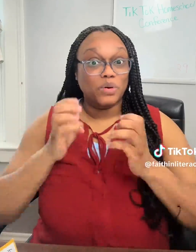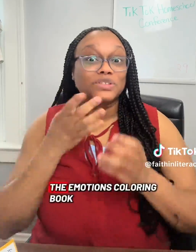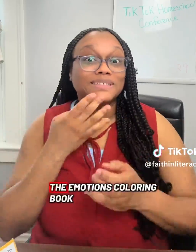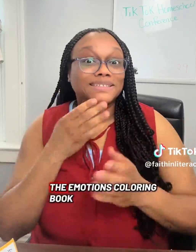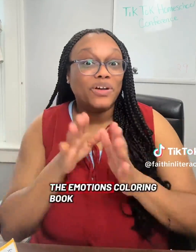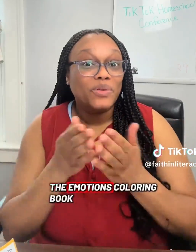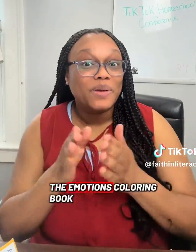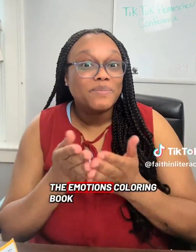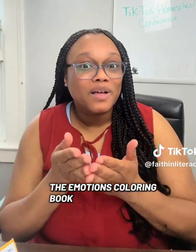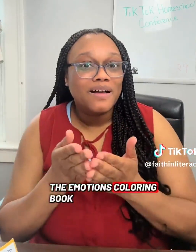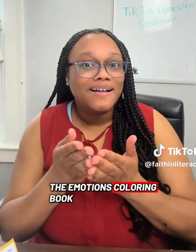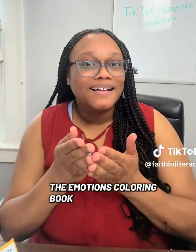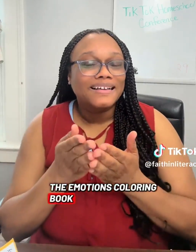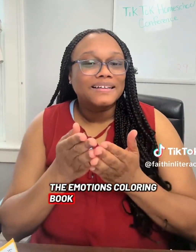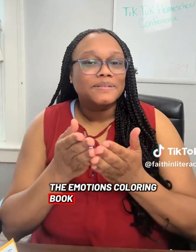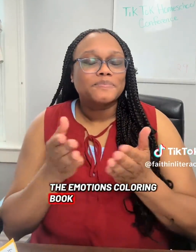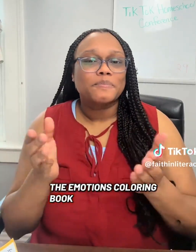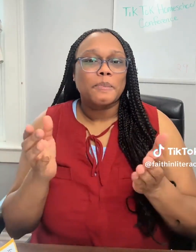This emotions coloring book